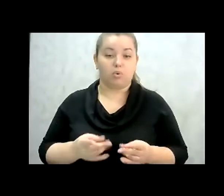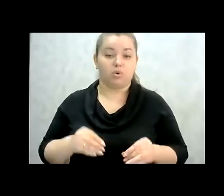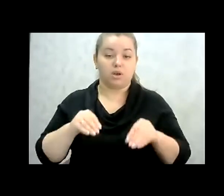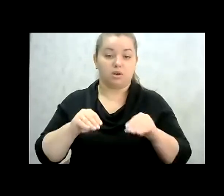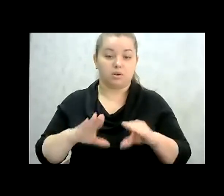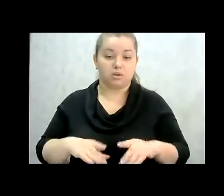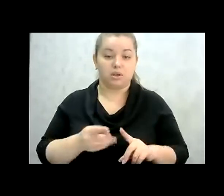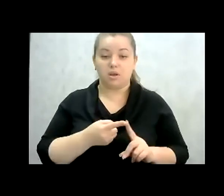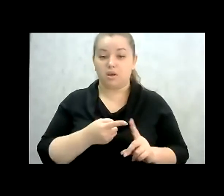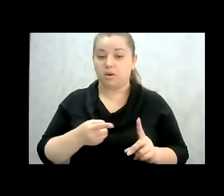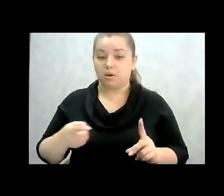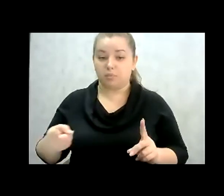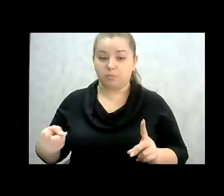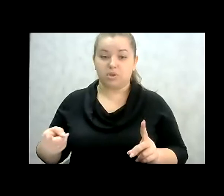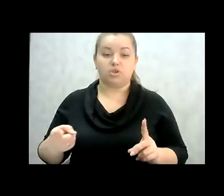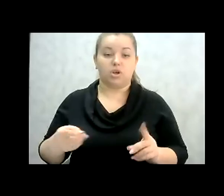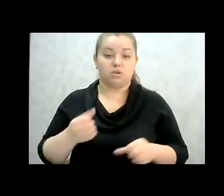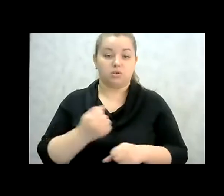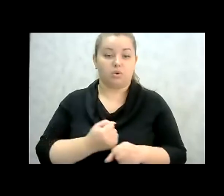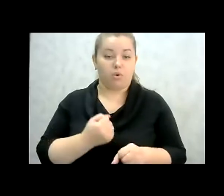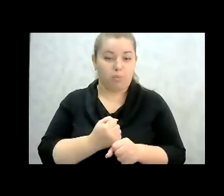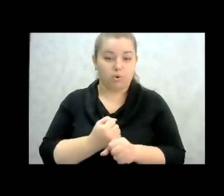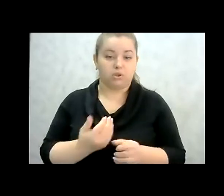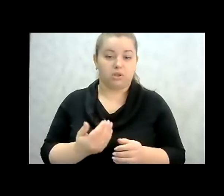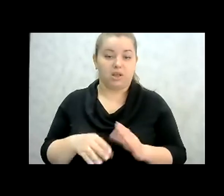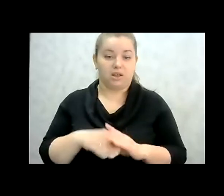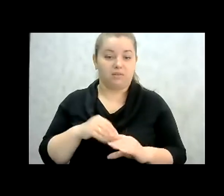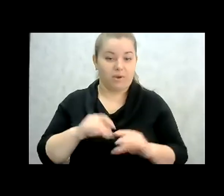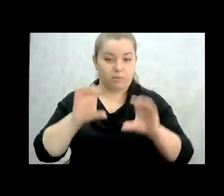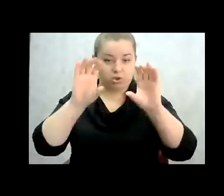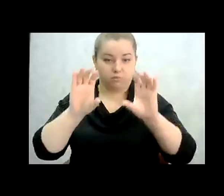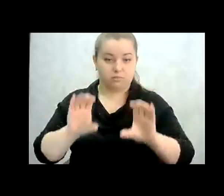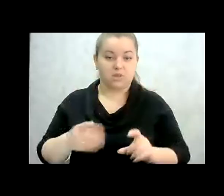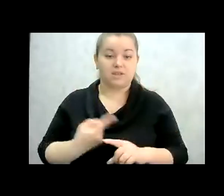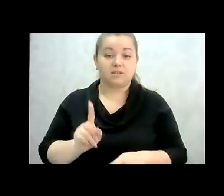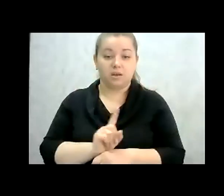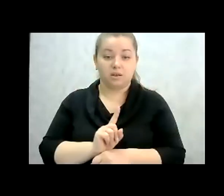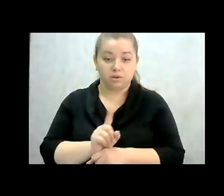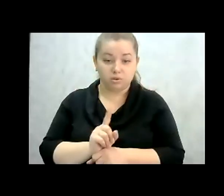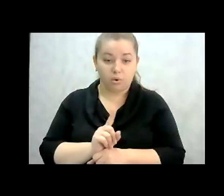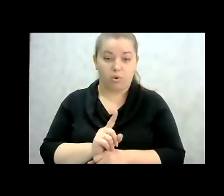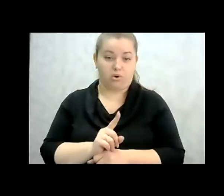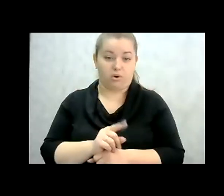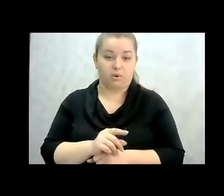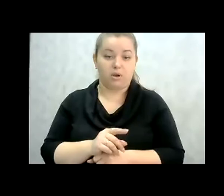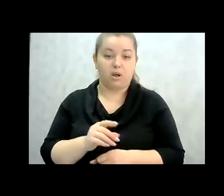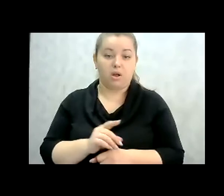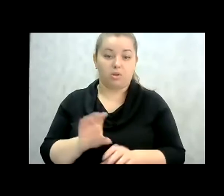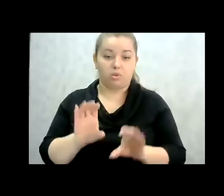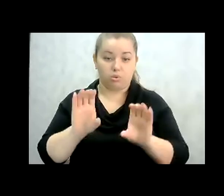floor. This problem should be resolved in the course of the law